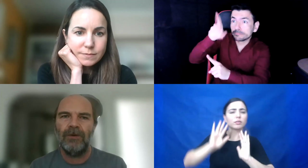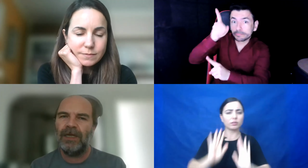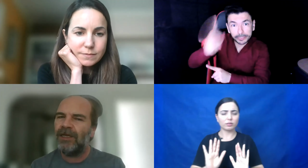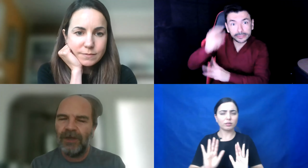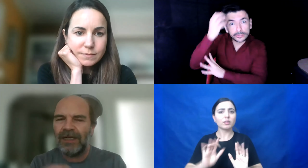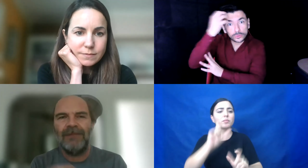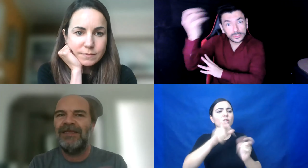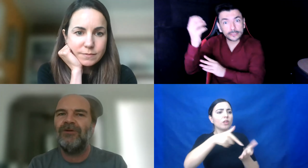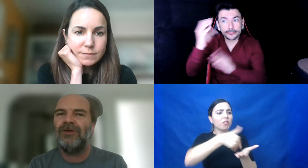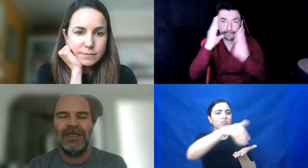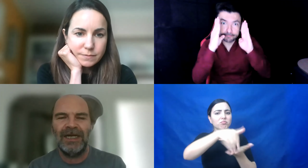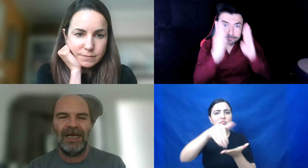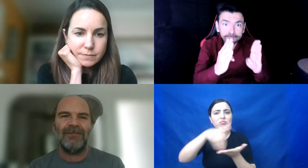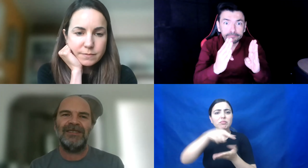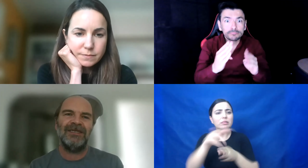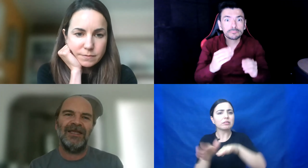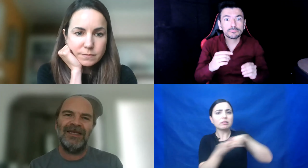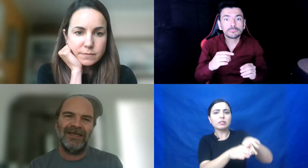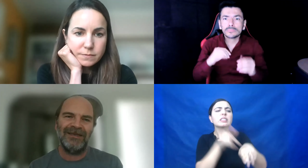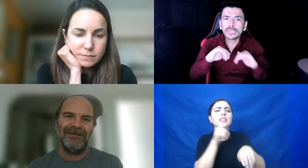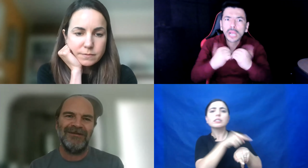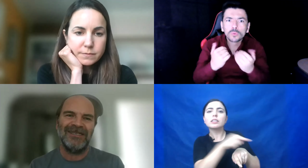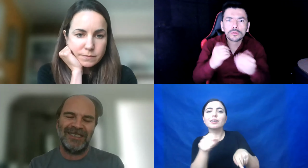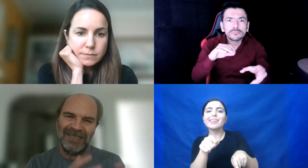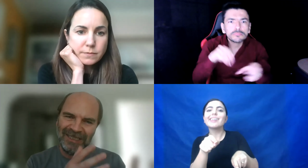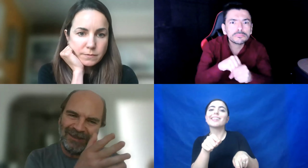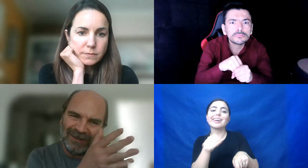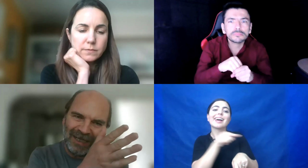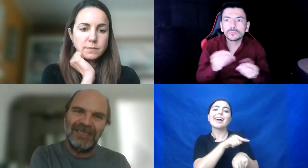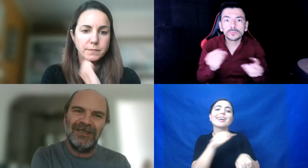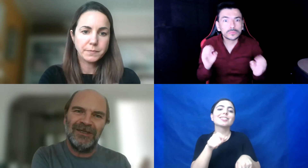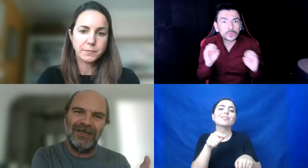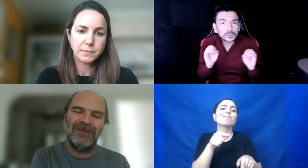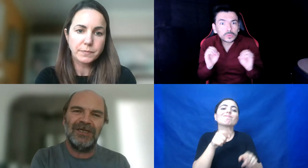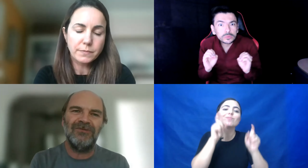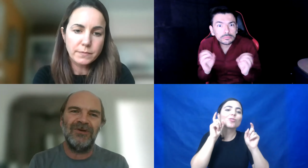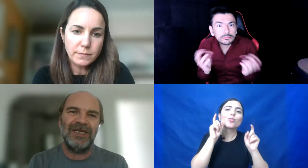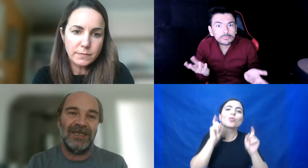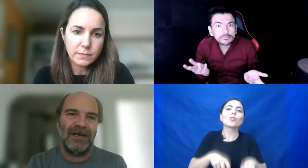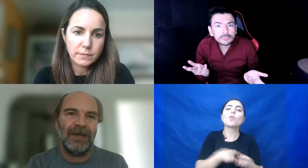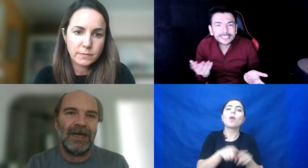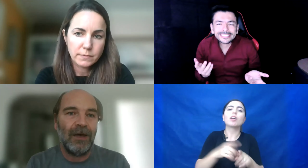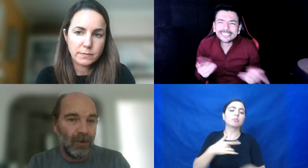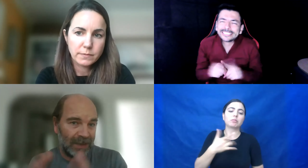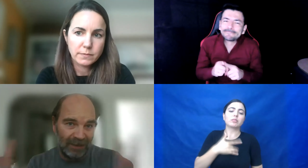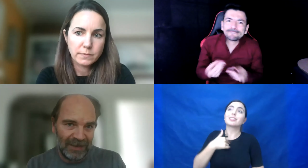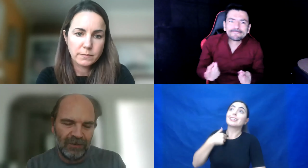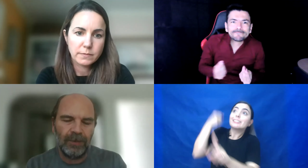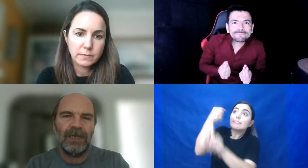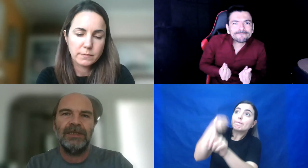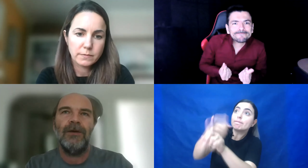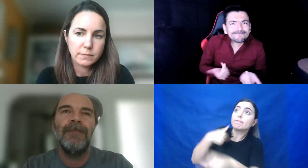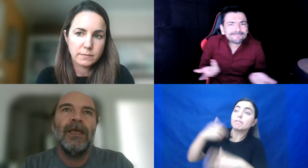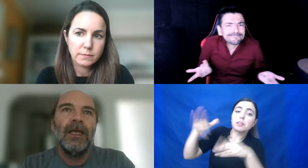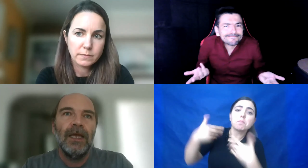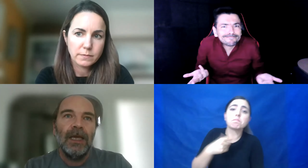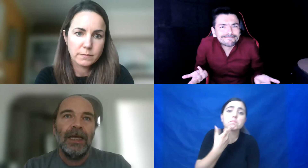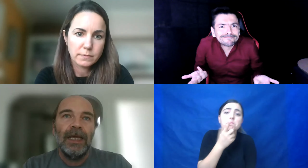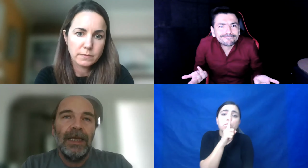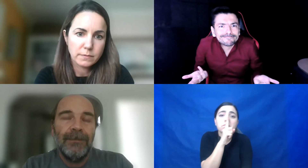with those who do not have the ability to have their voice